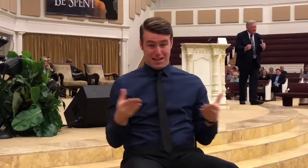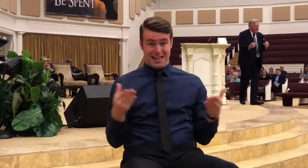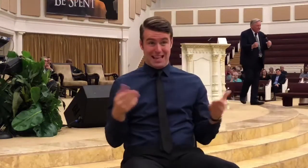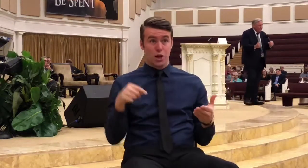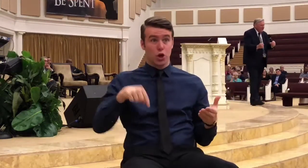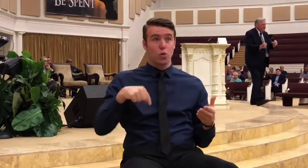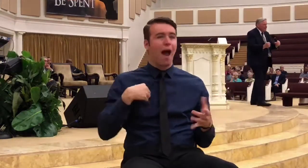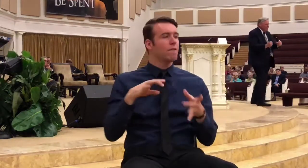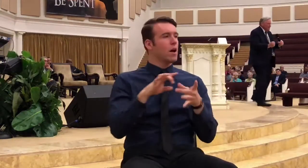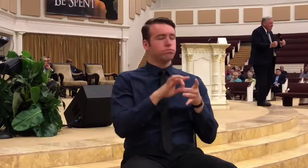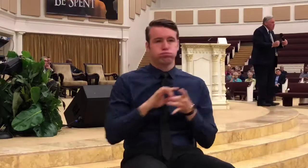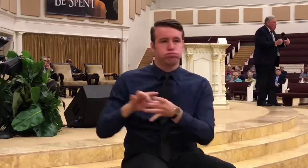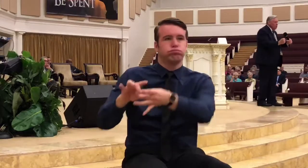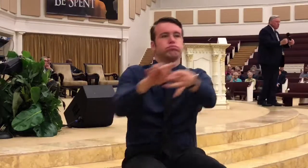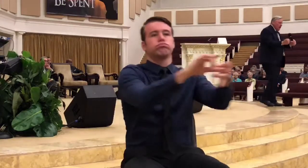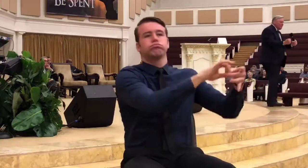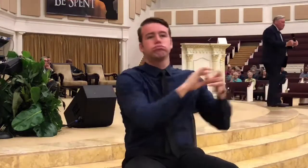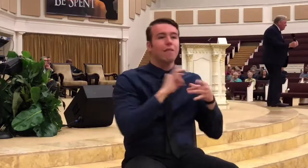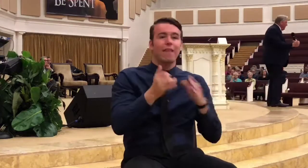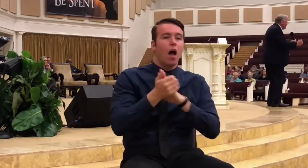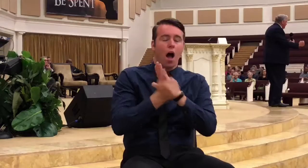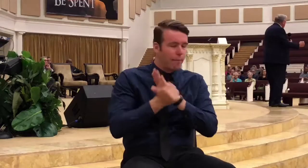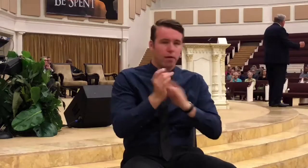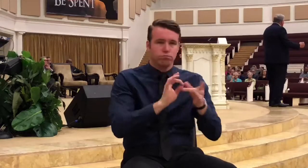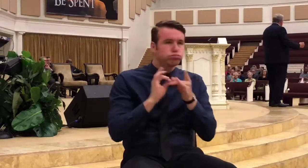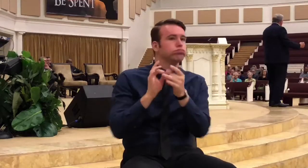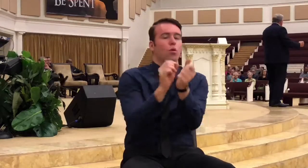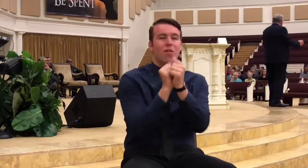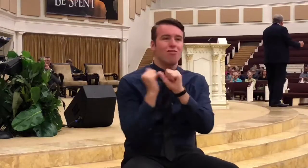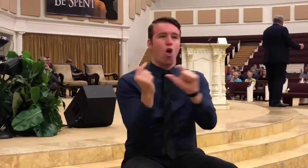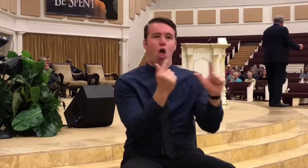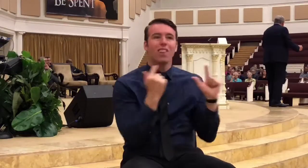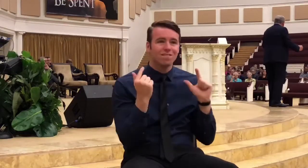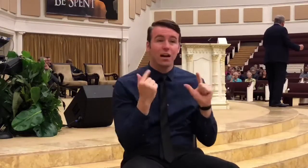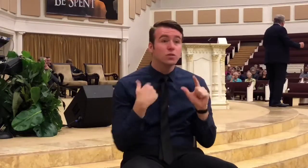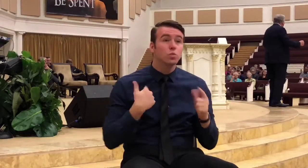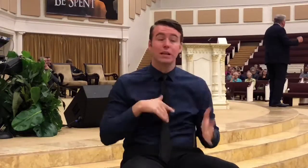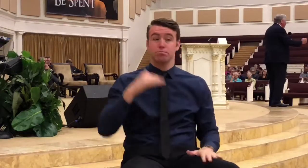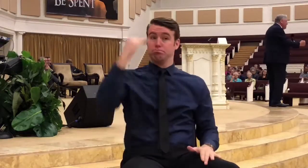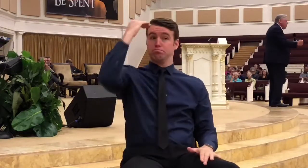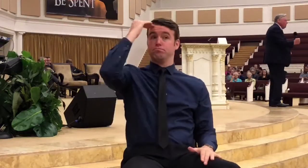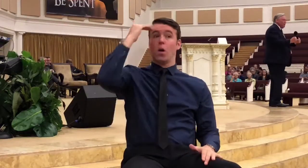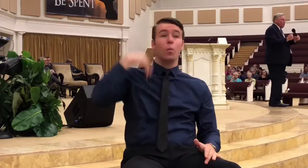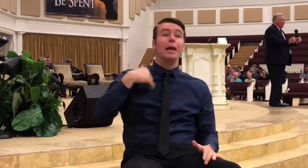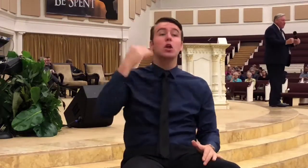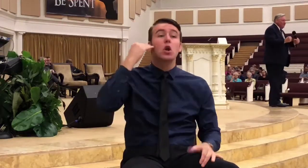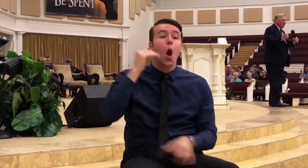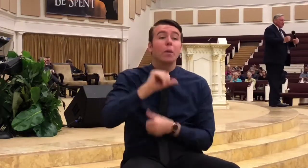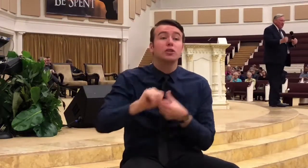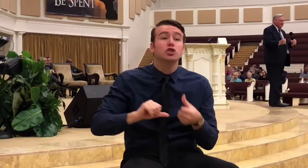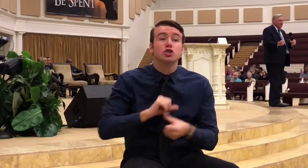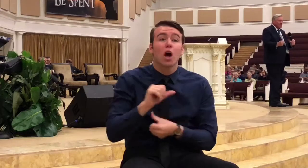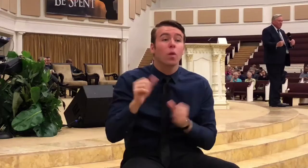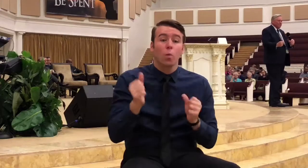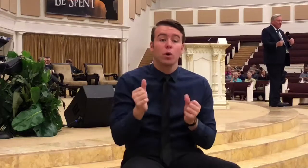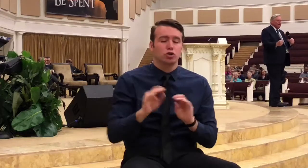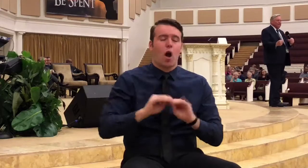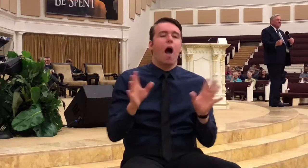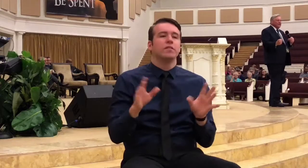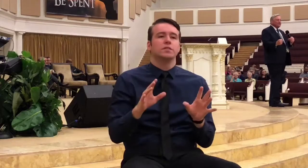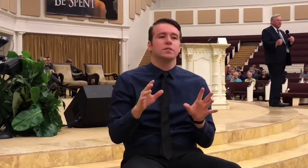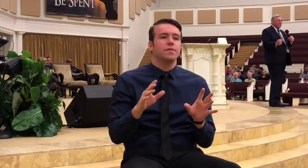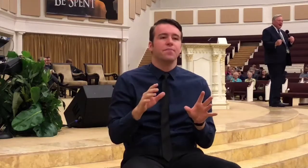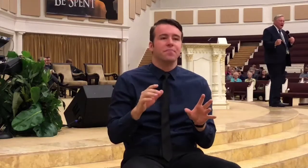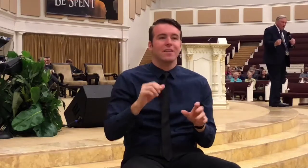spiritual connectivity that immediately hooks up with each of us. And we know that. And so we know each other in a way that doesn't have to do with